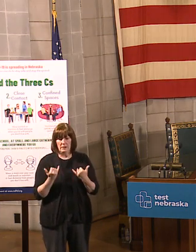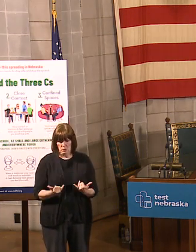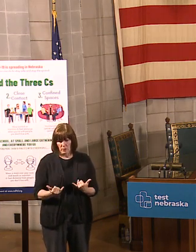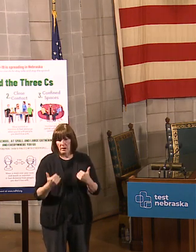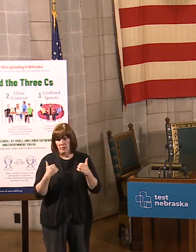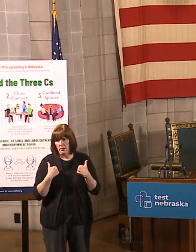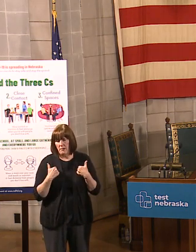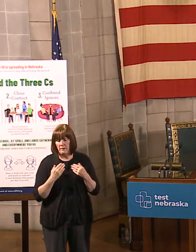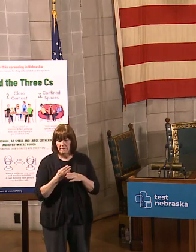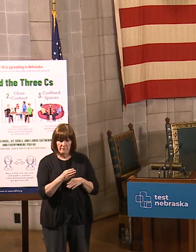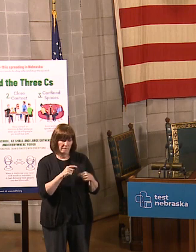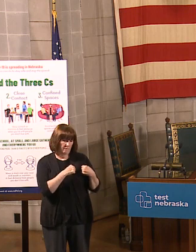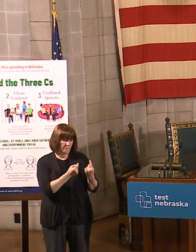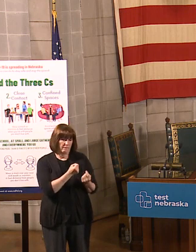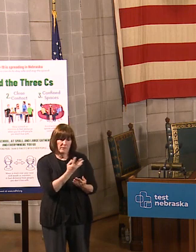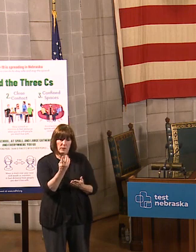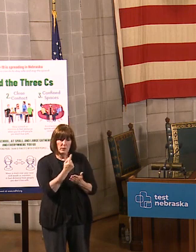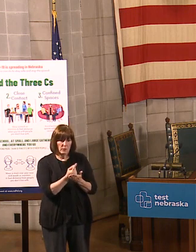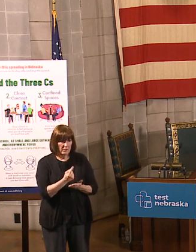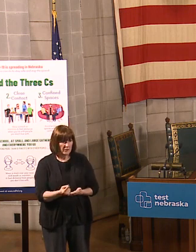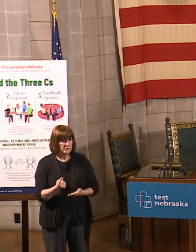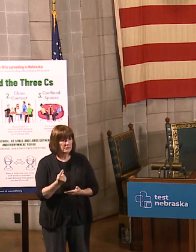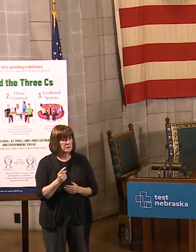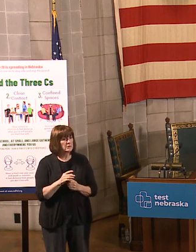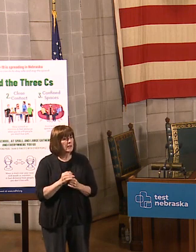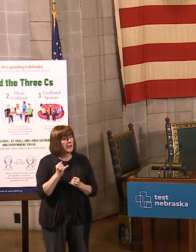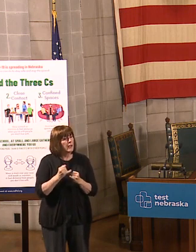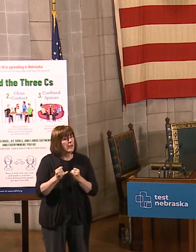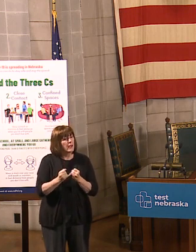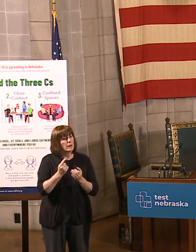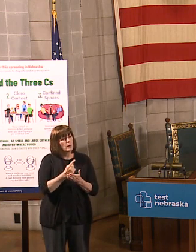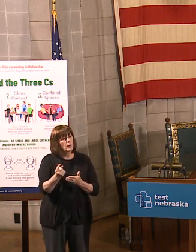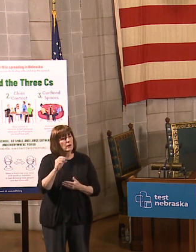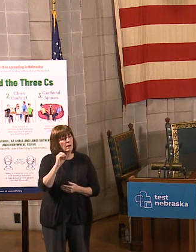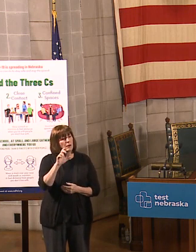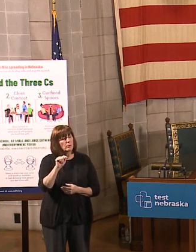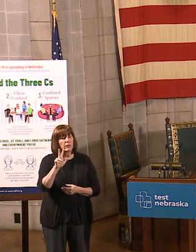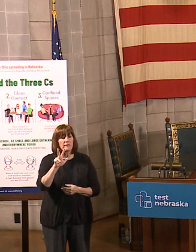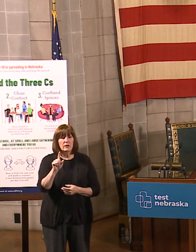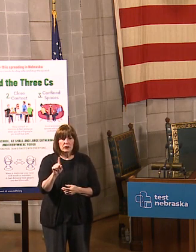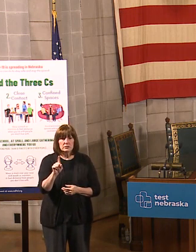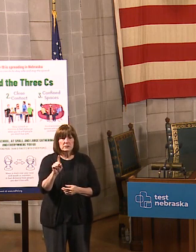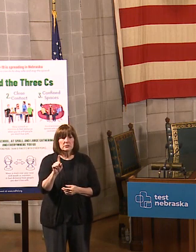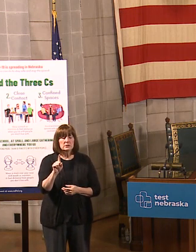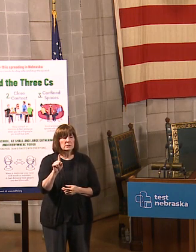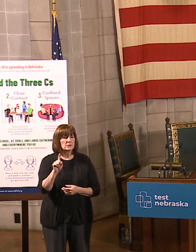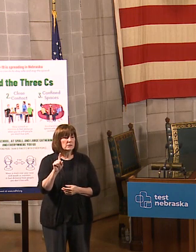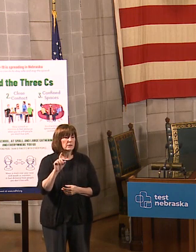look over the last 3 weeks, for the week that ended October 31st, we did